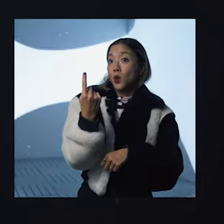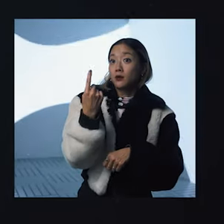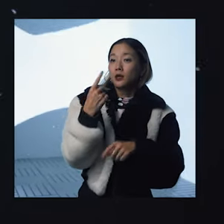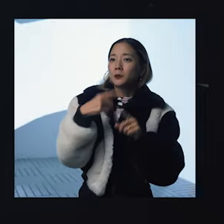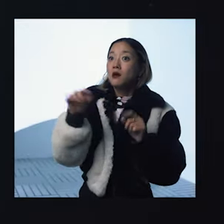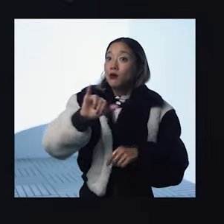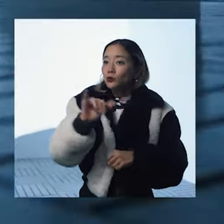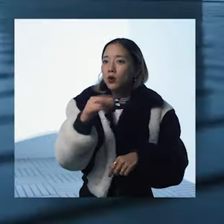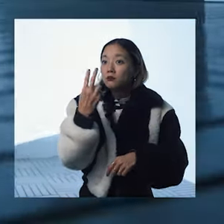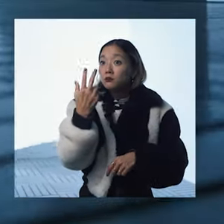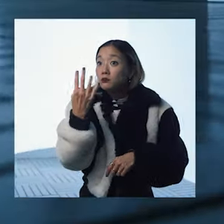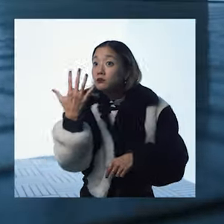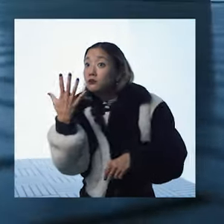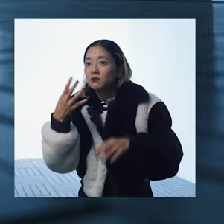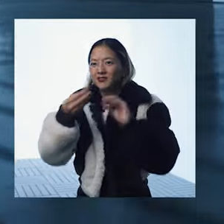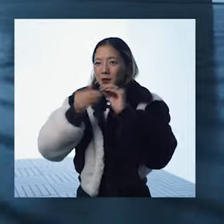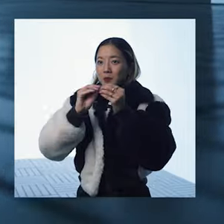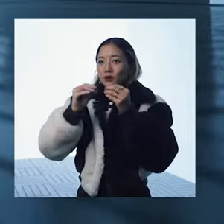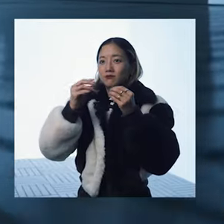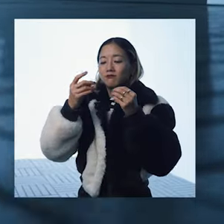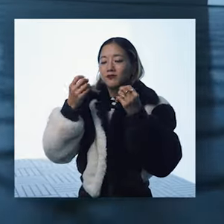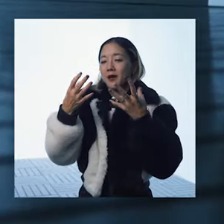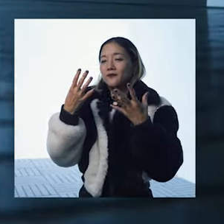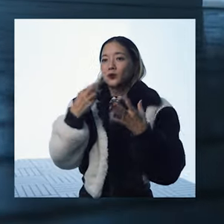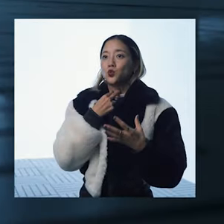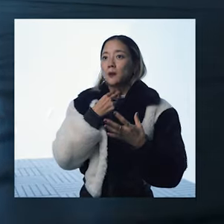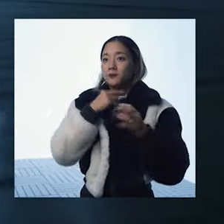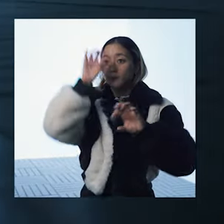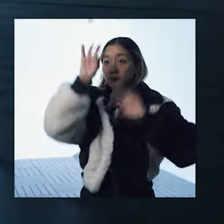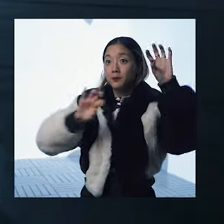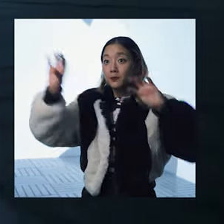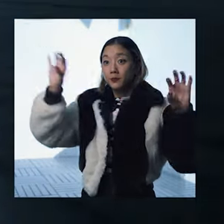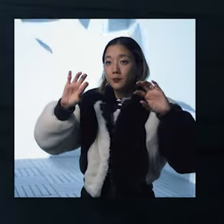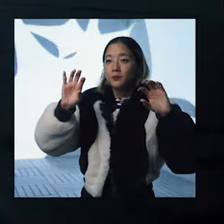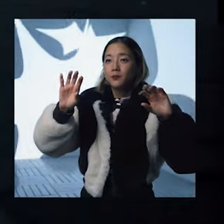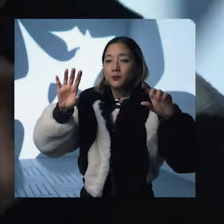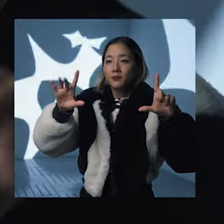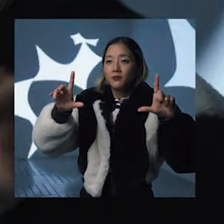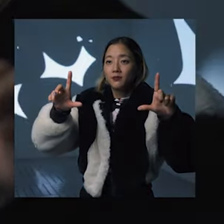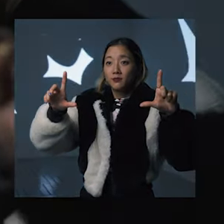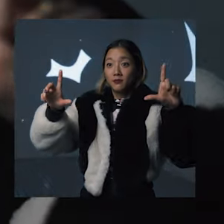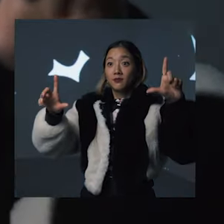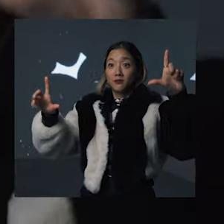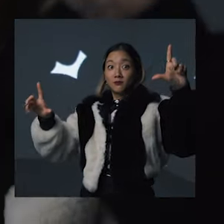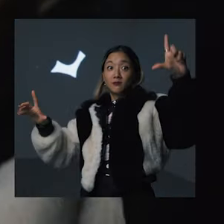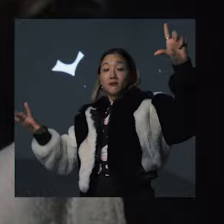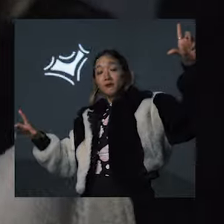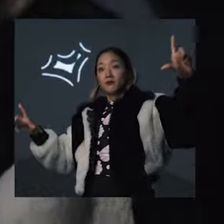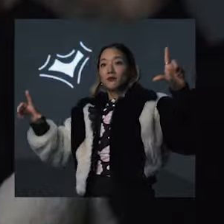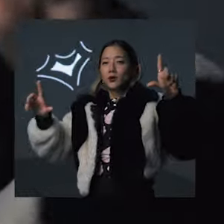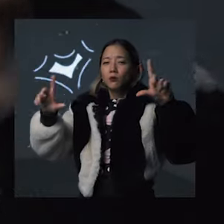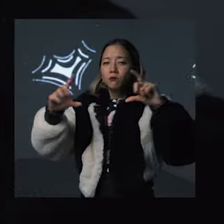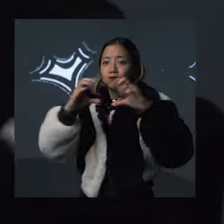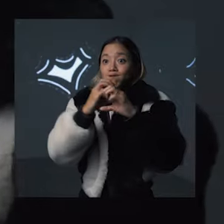And it's also what you're seeing here is not just one trap, you're seeing multiple traps. You're seeing traps